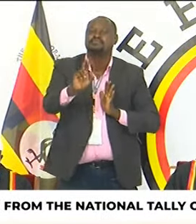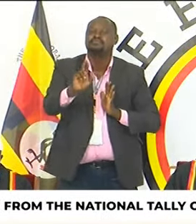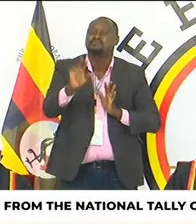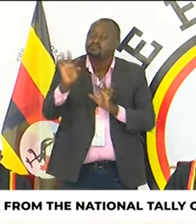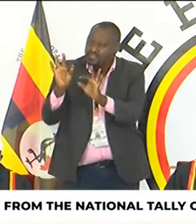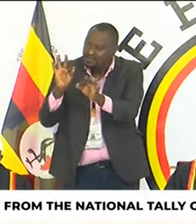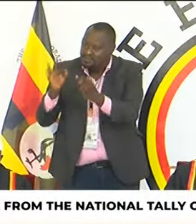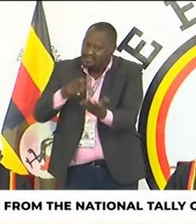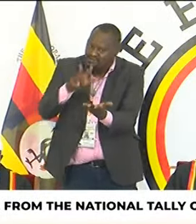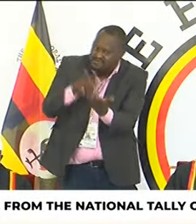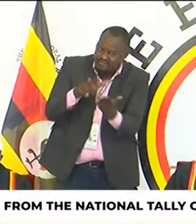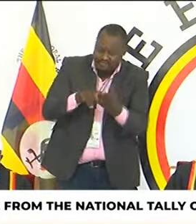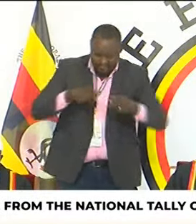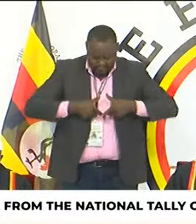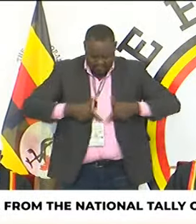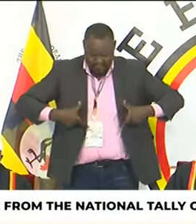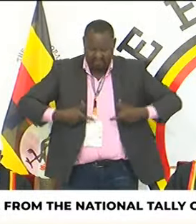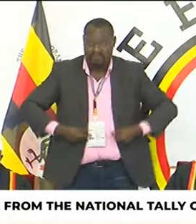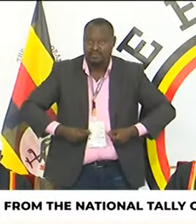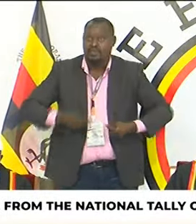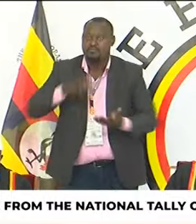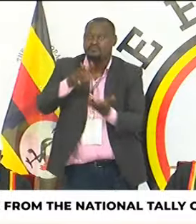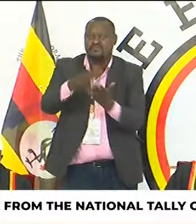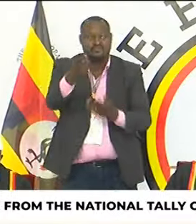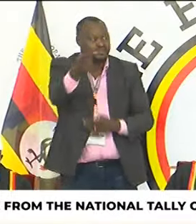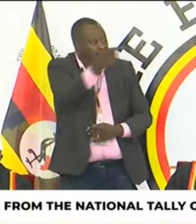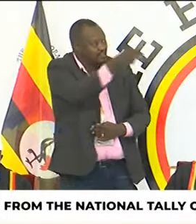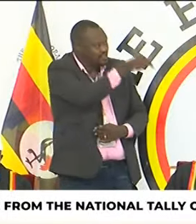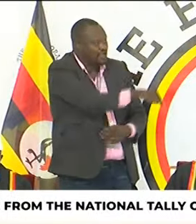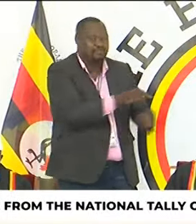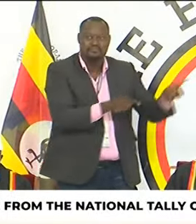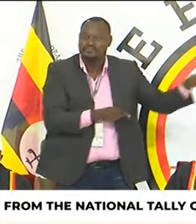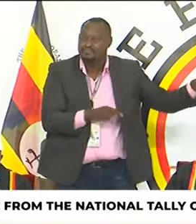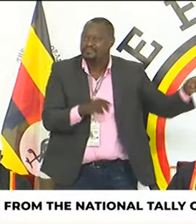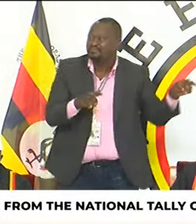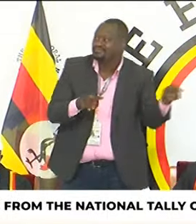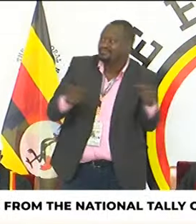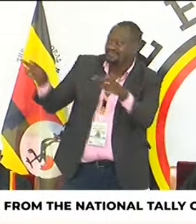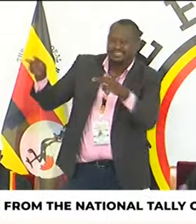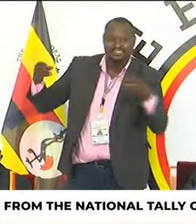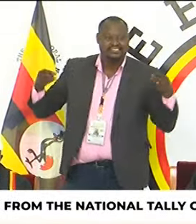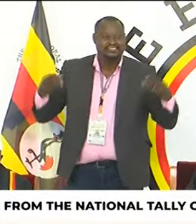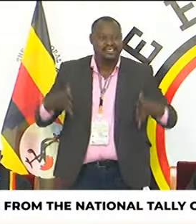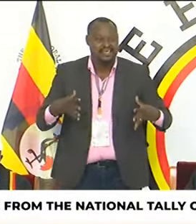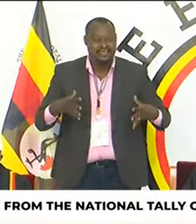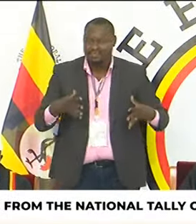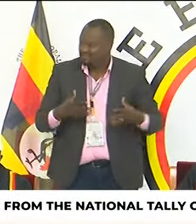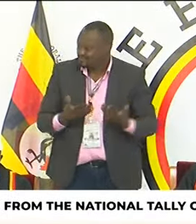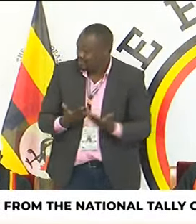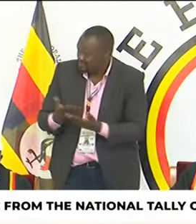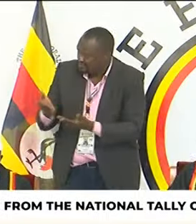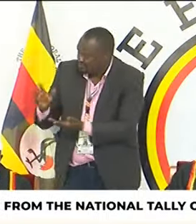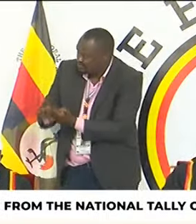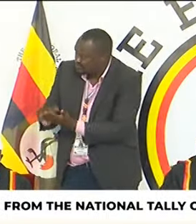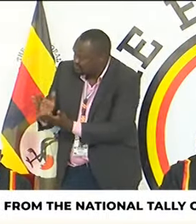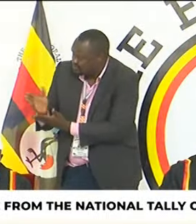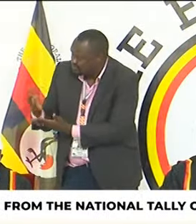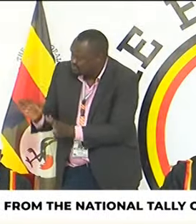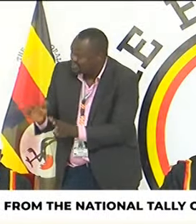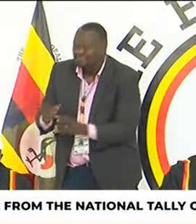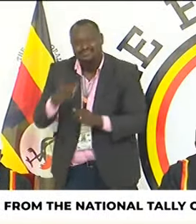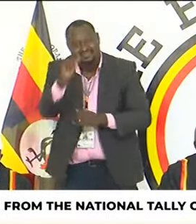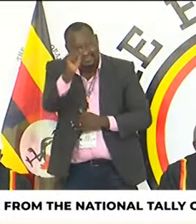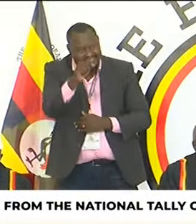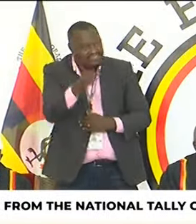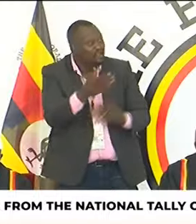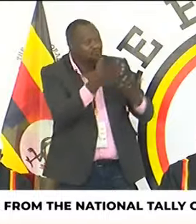so that they can be present at this study center. And I think we set up a corner for them, isn't it? Yes. And there is